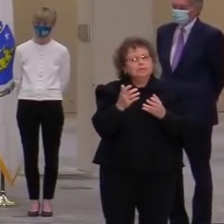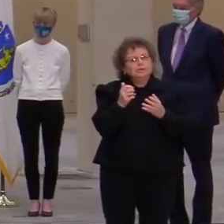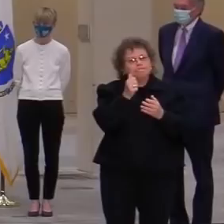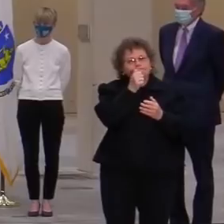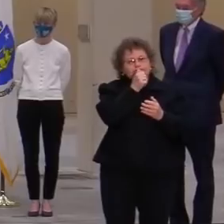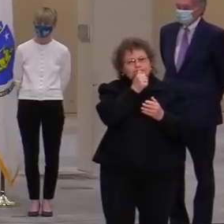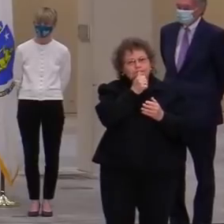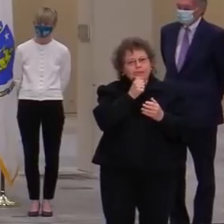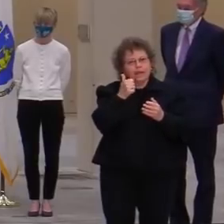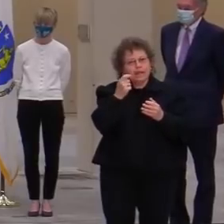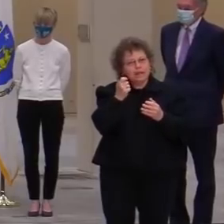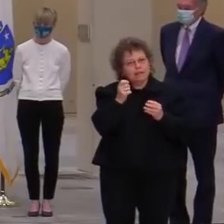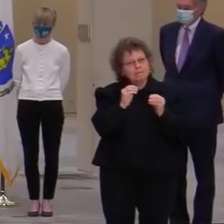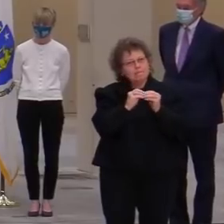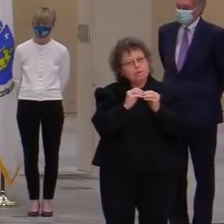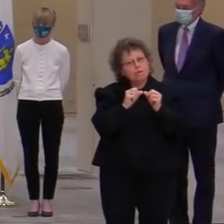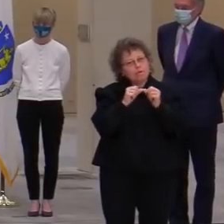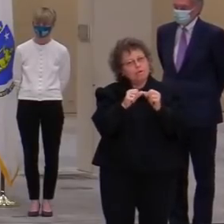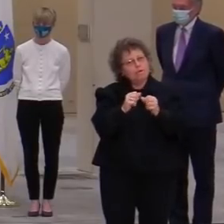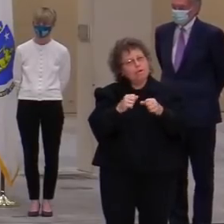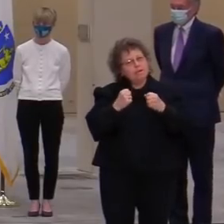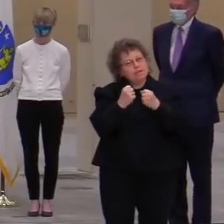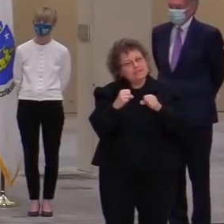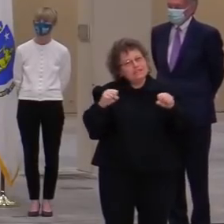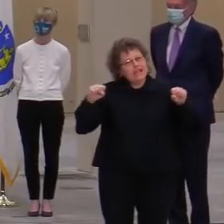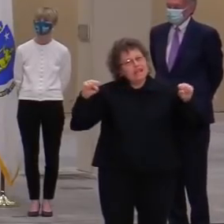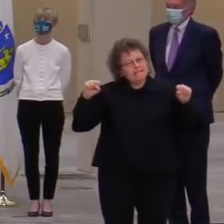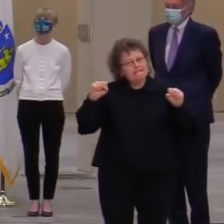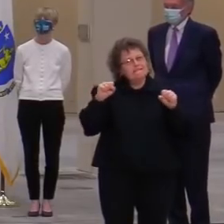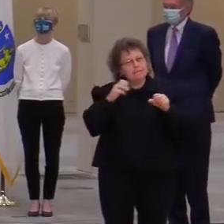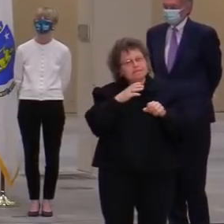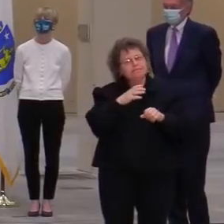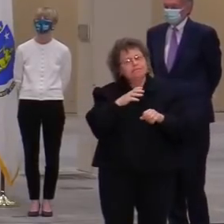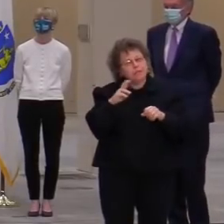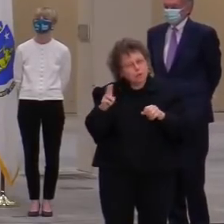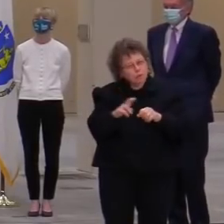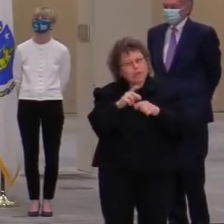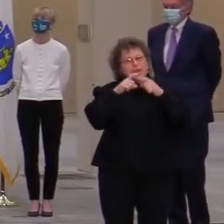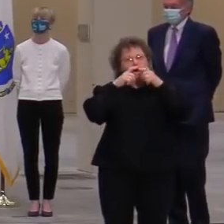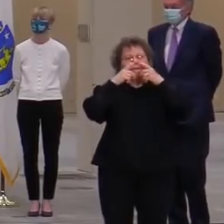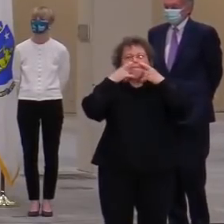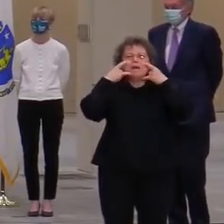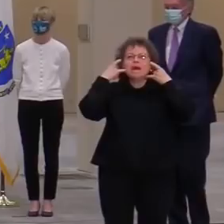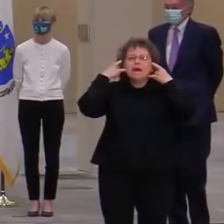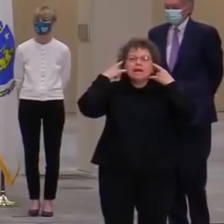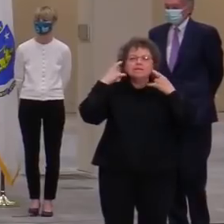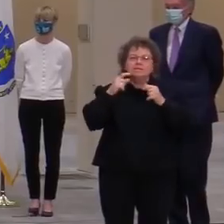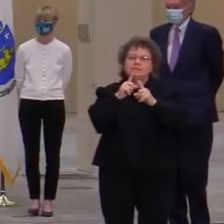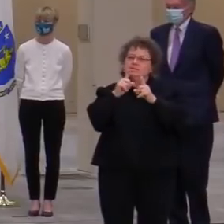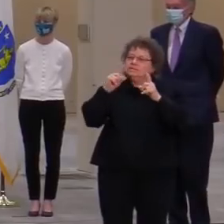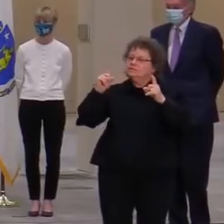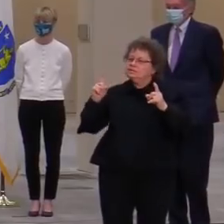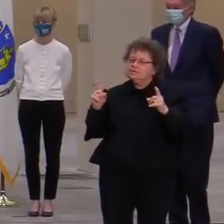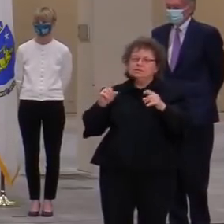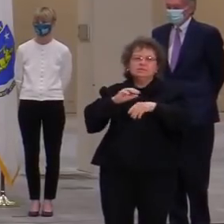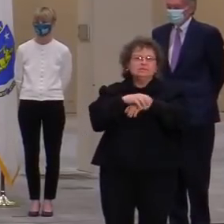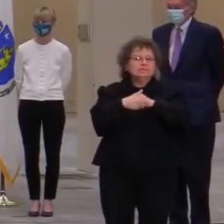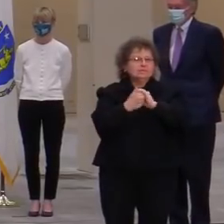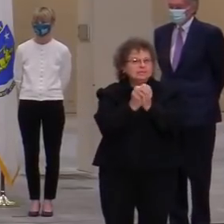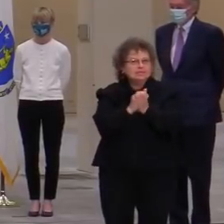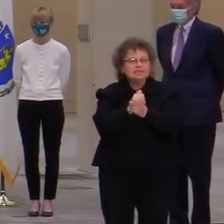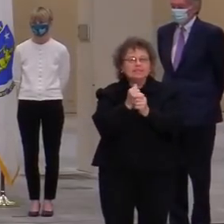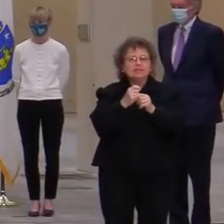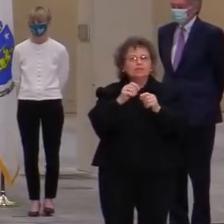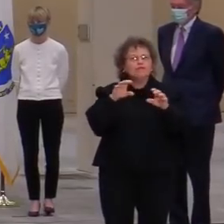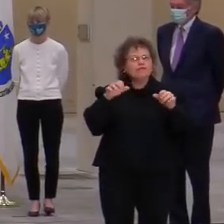longer. Wear your masks, continue to distance, and do the things that keep you safe so that we don't have